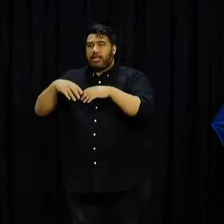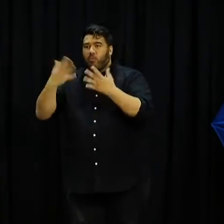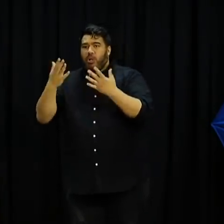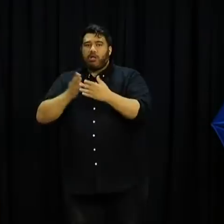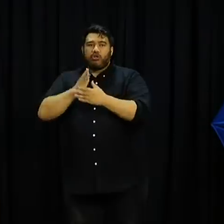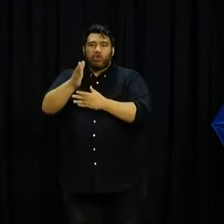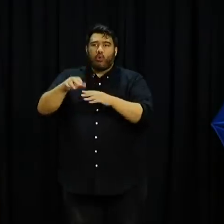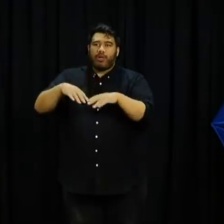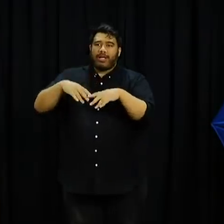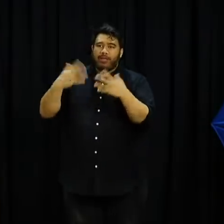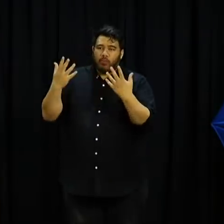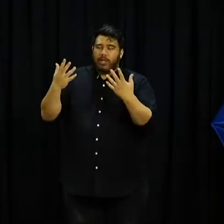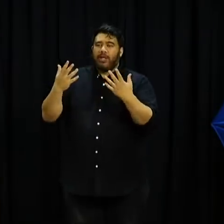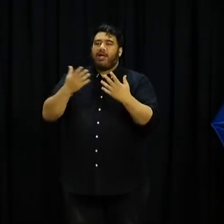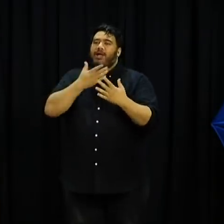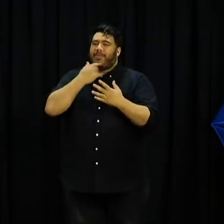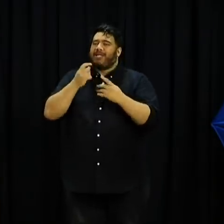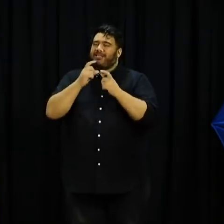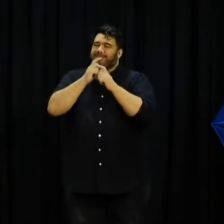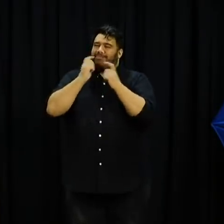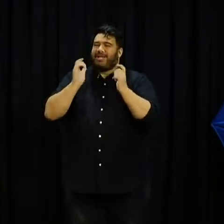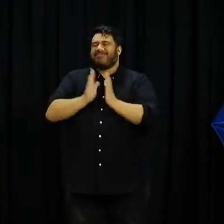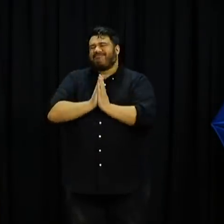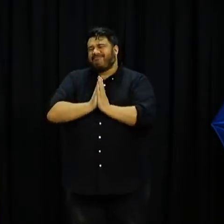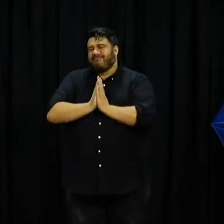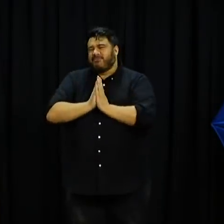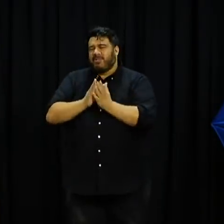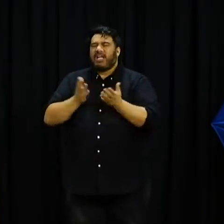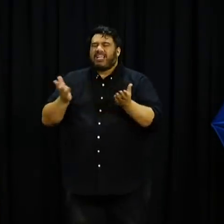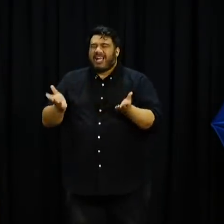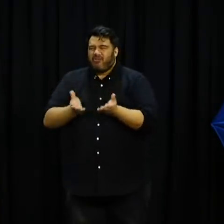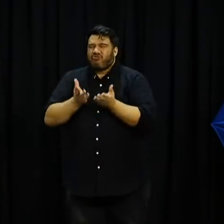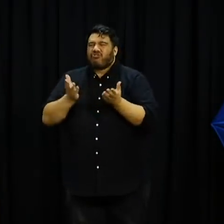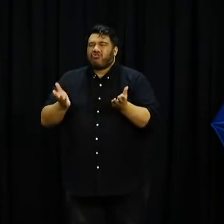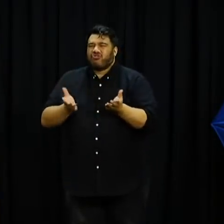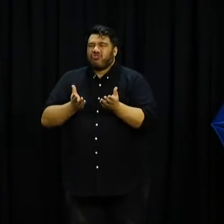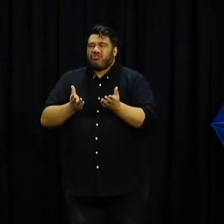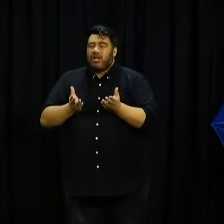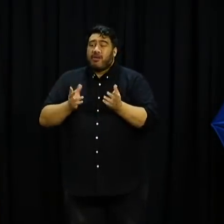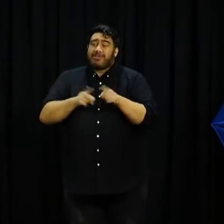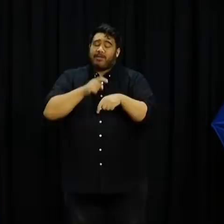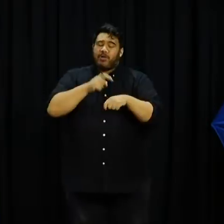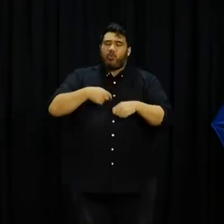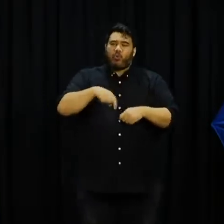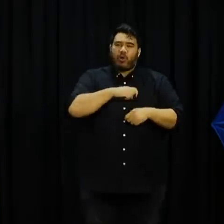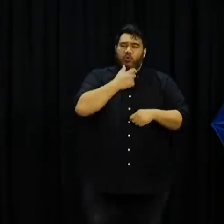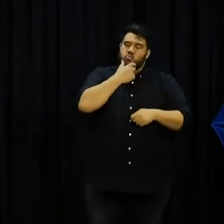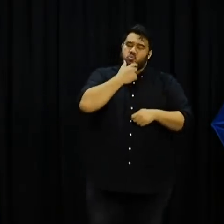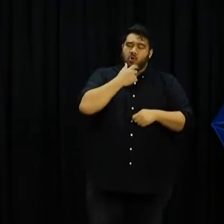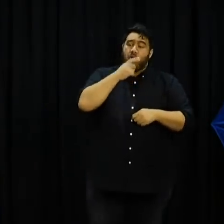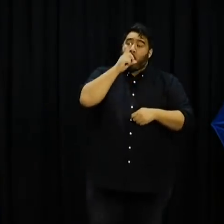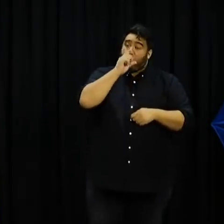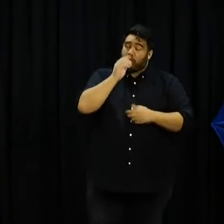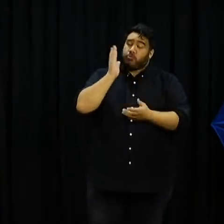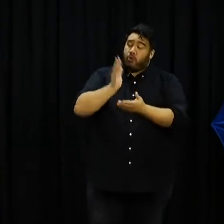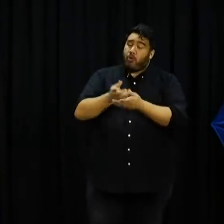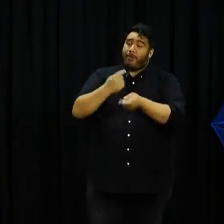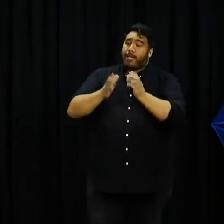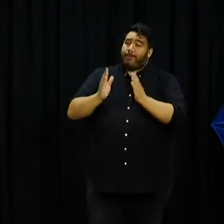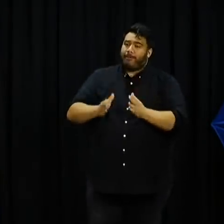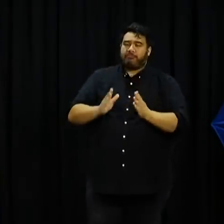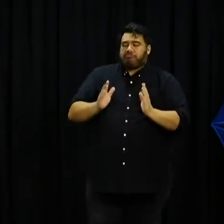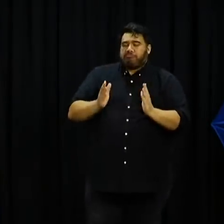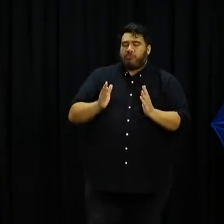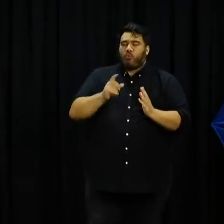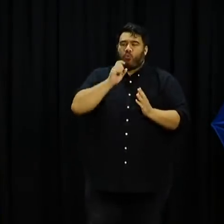do outside of your home. But we will continue to consider whether or not we mandate. The only